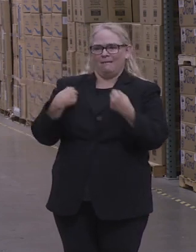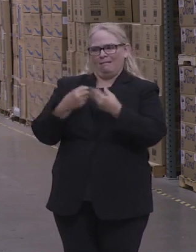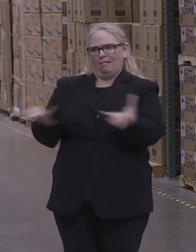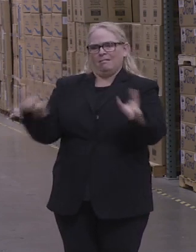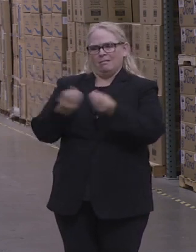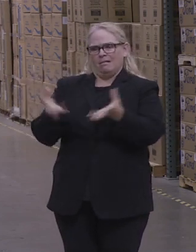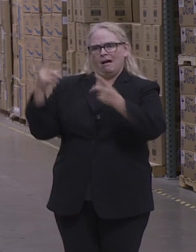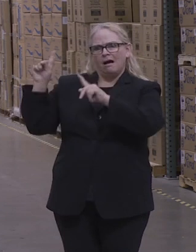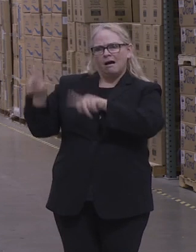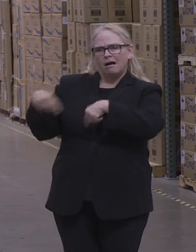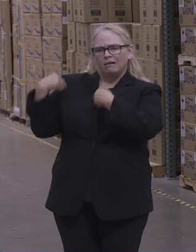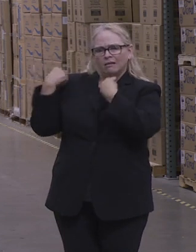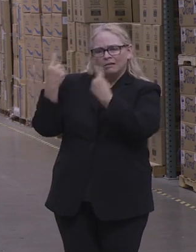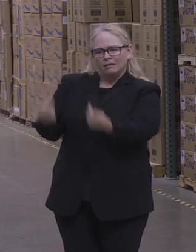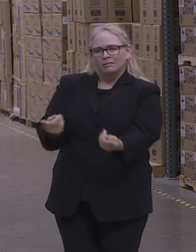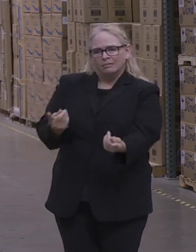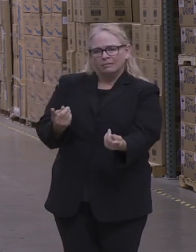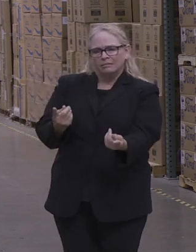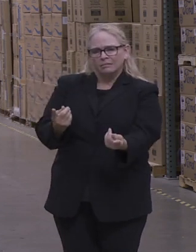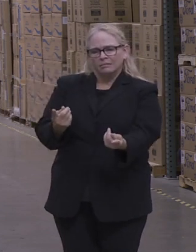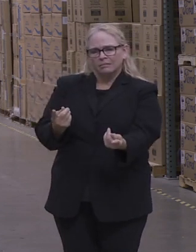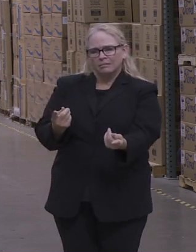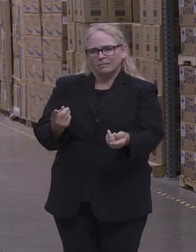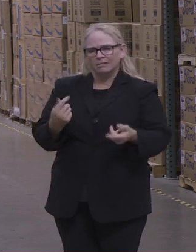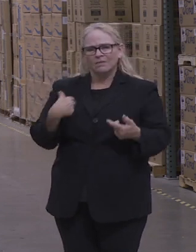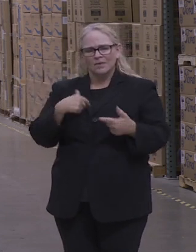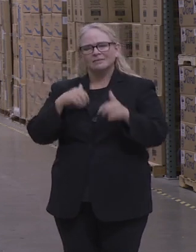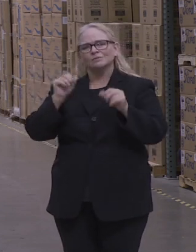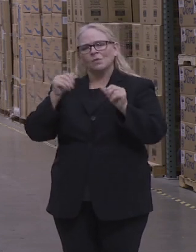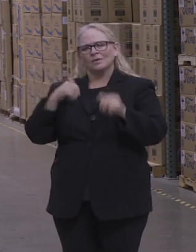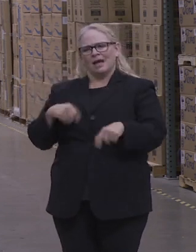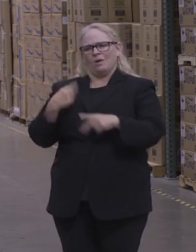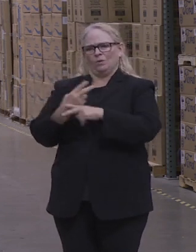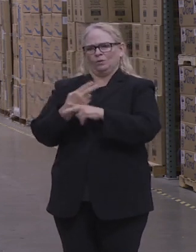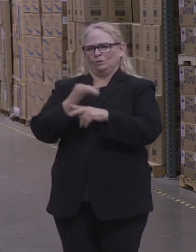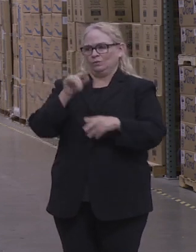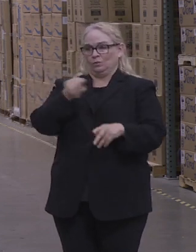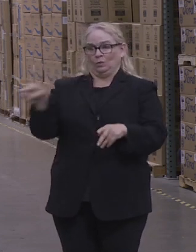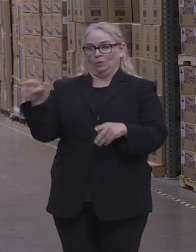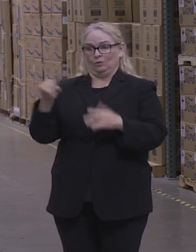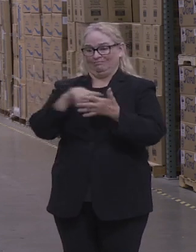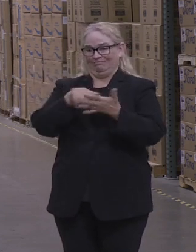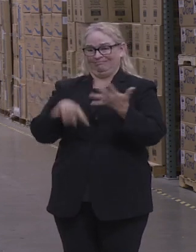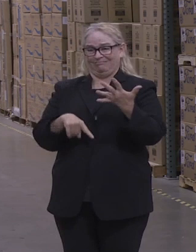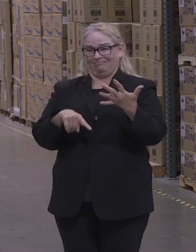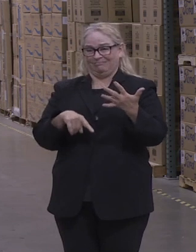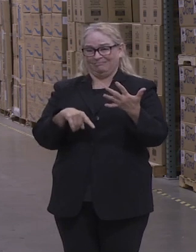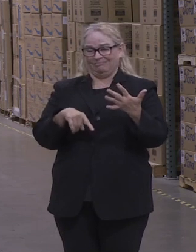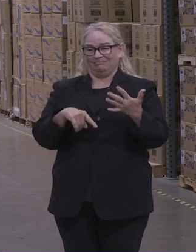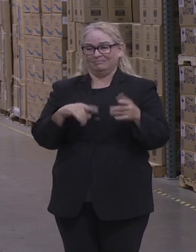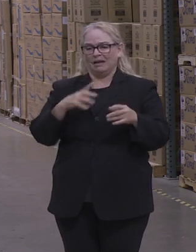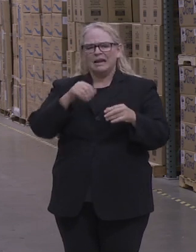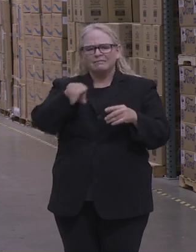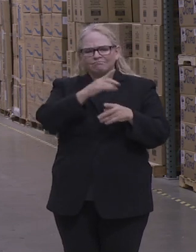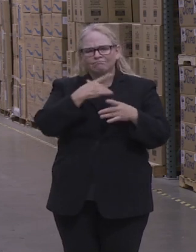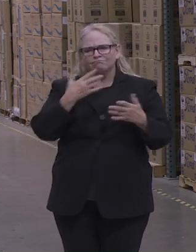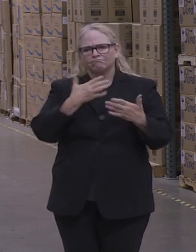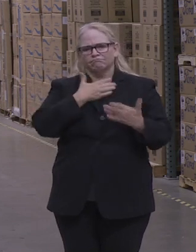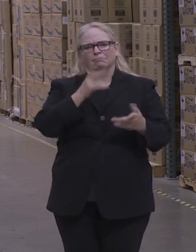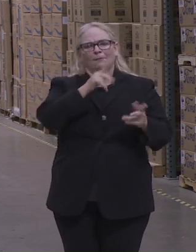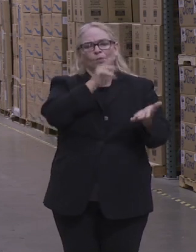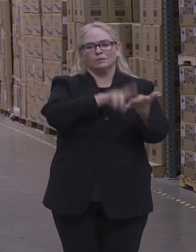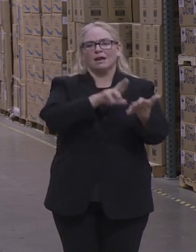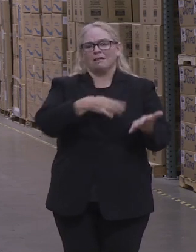license registration so that we can begin to pull from that resource base appropriate human capital that may be